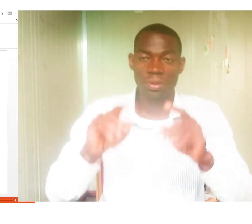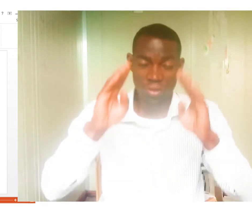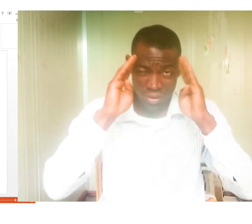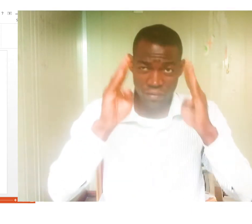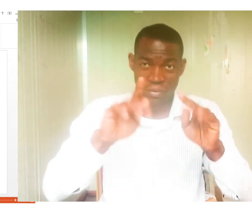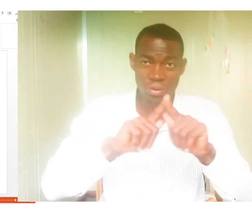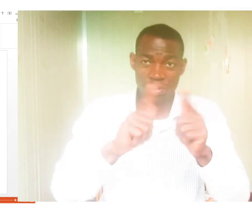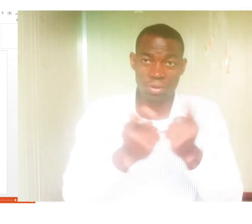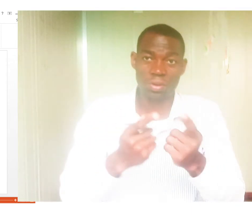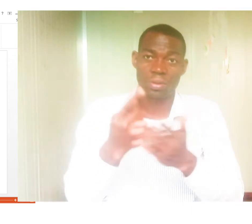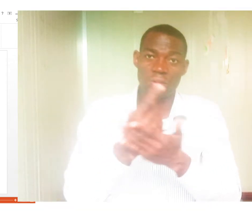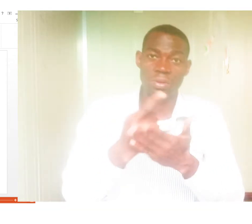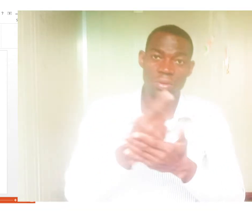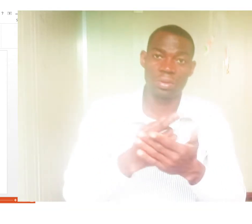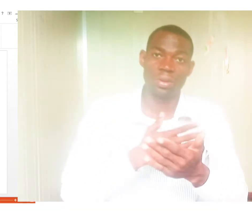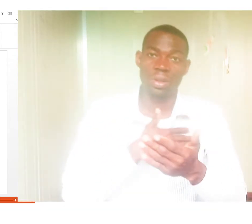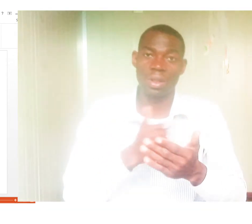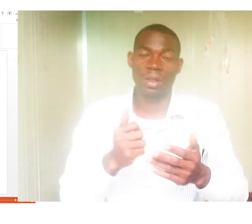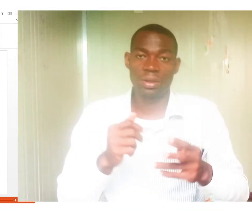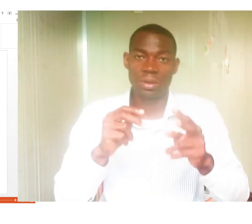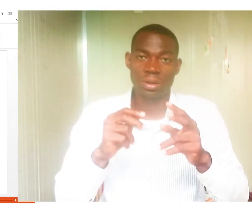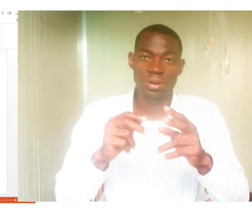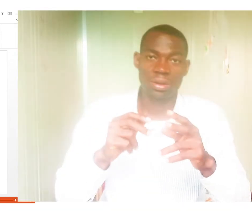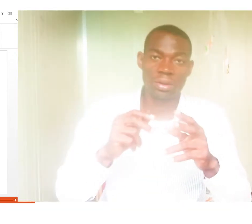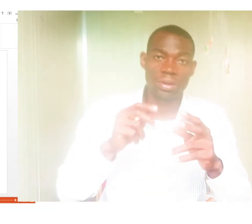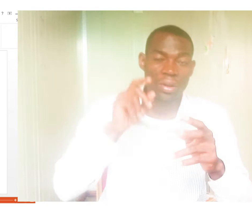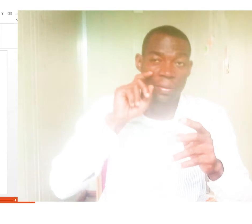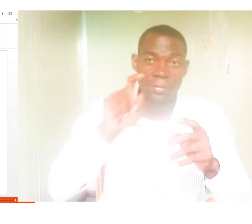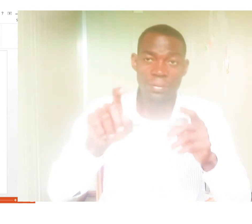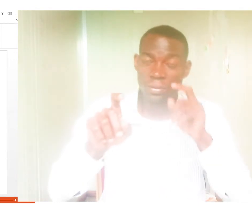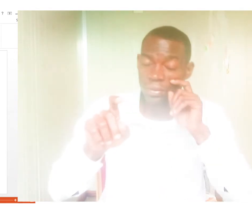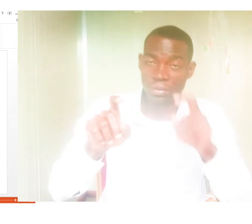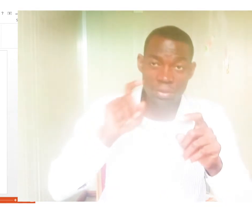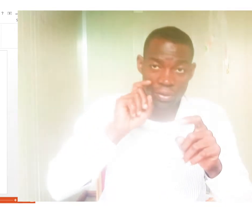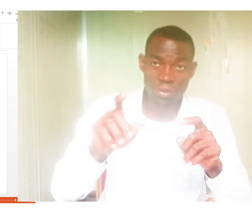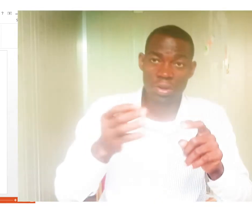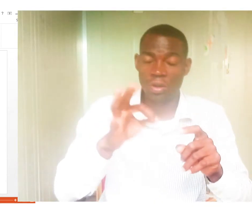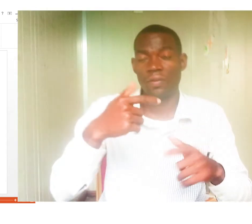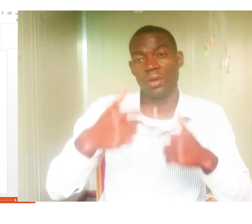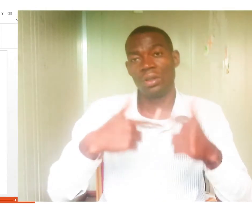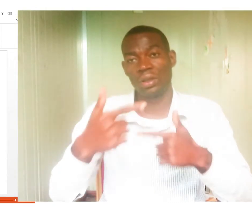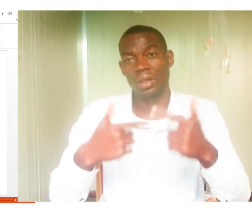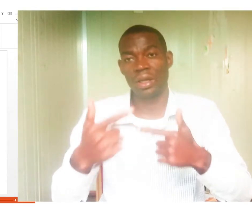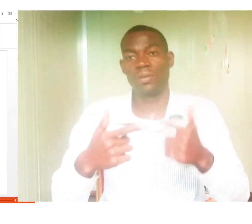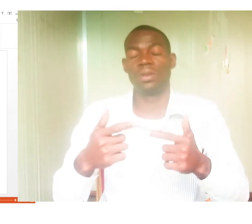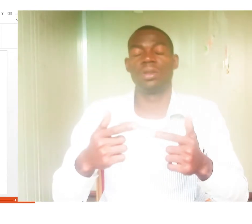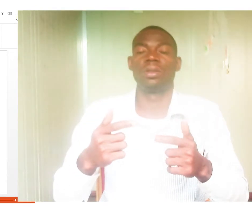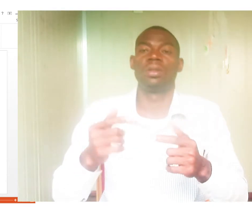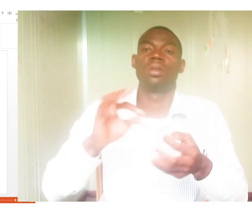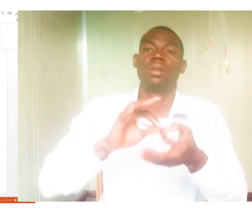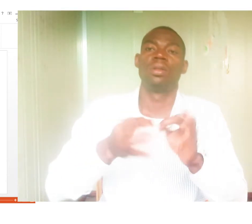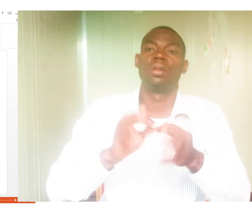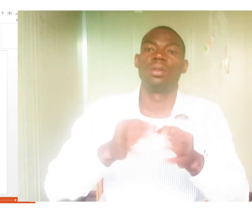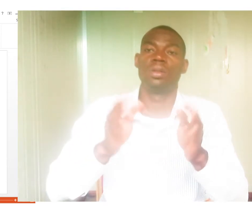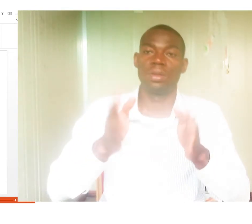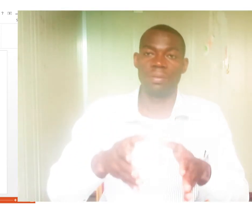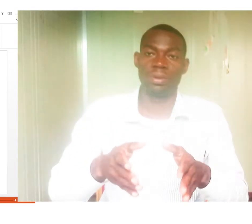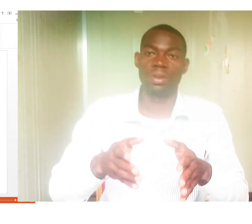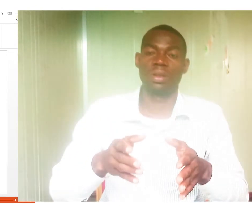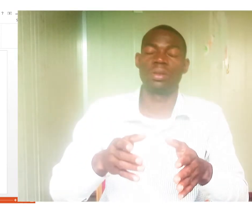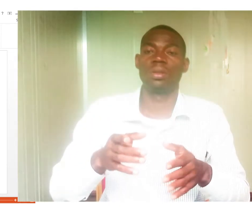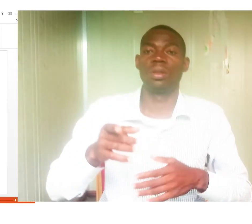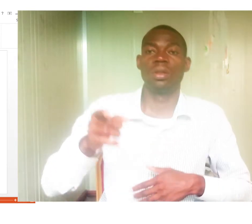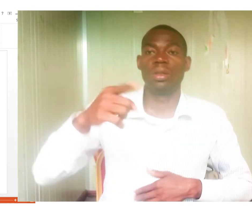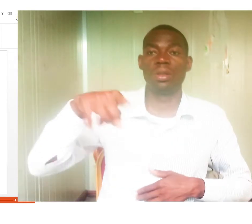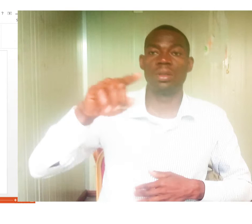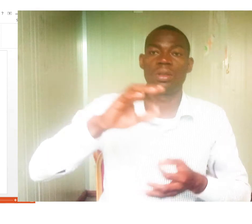and observations of sign language interpreters who were